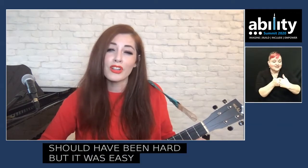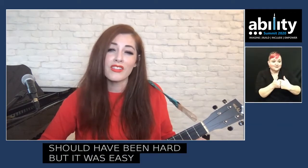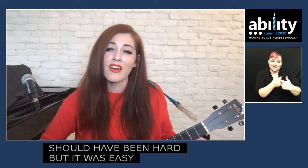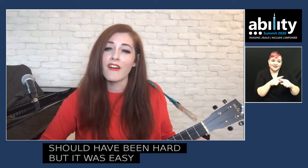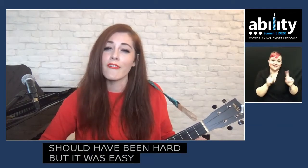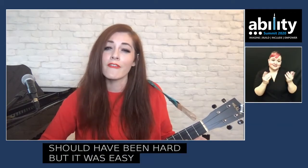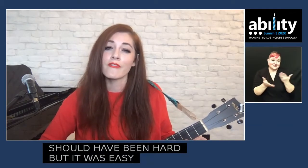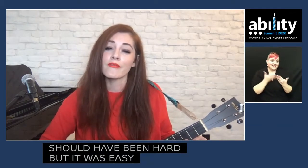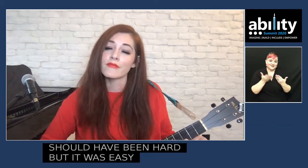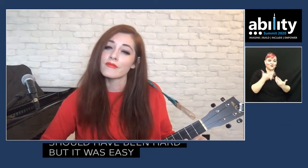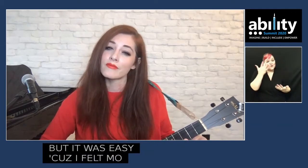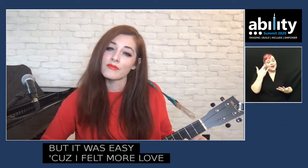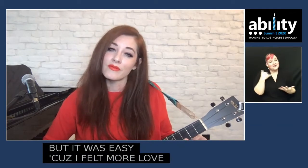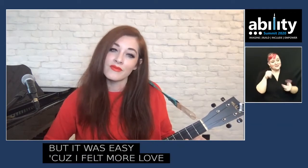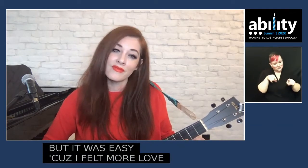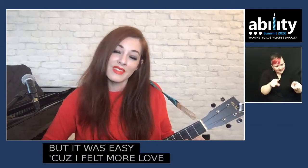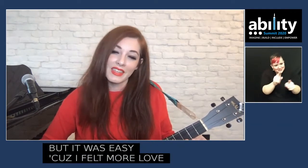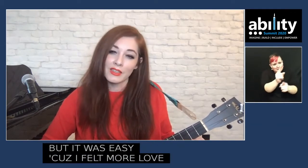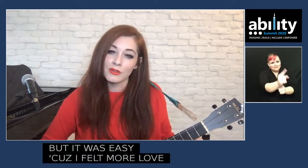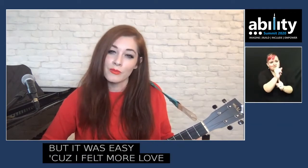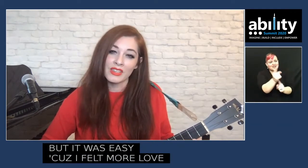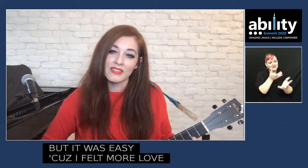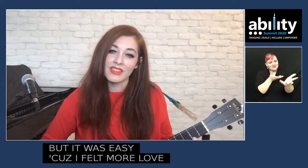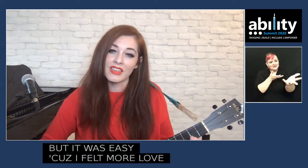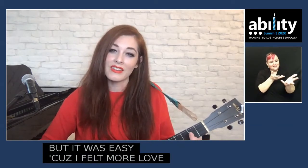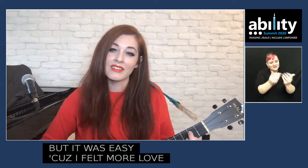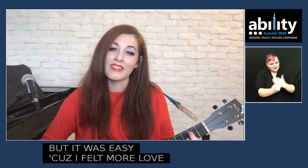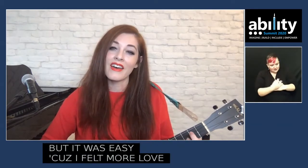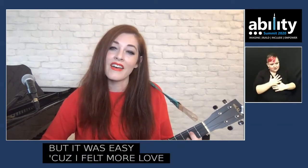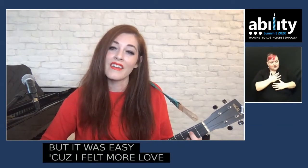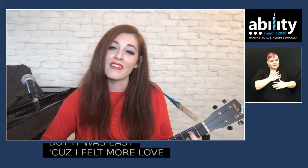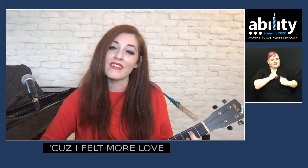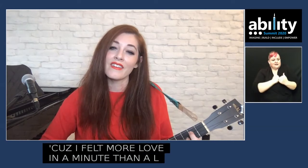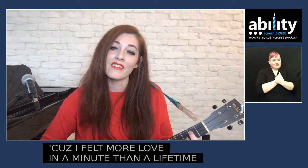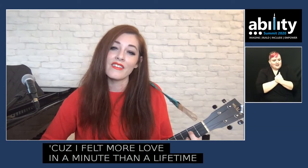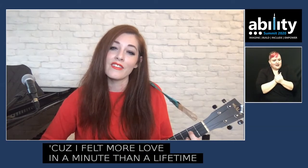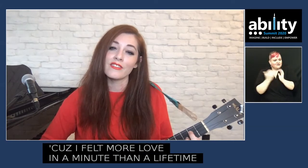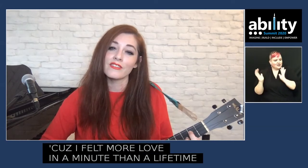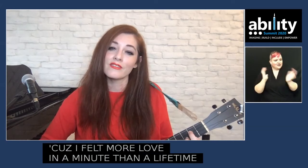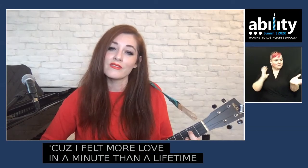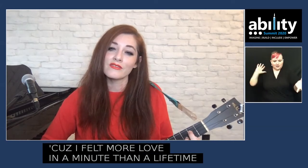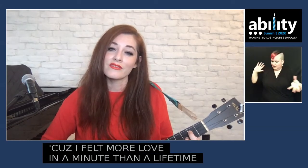felt more love in a minute than a